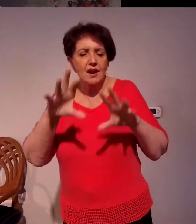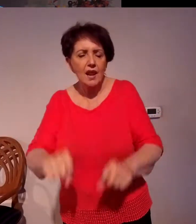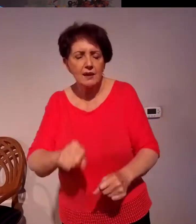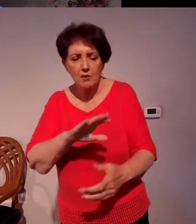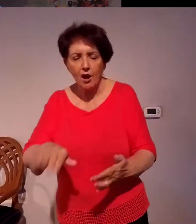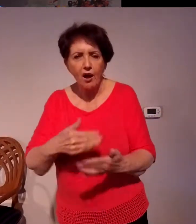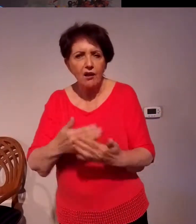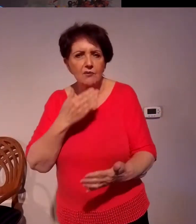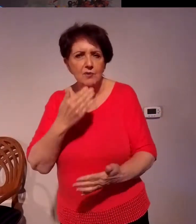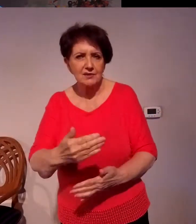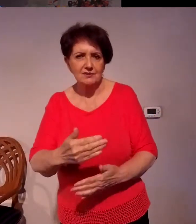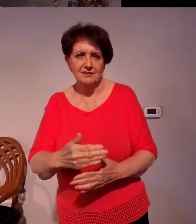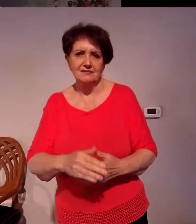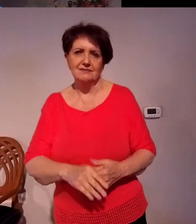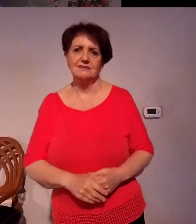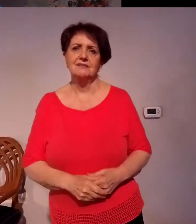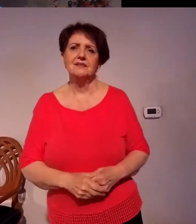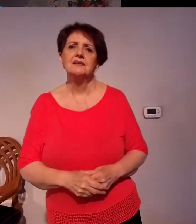my good.